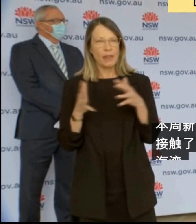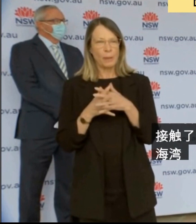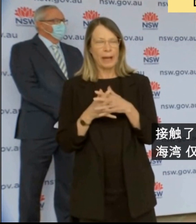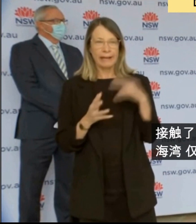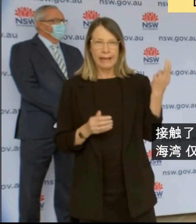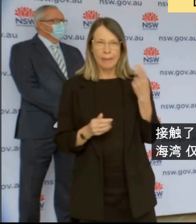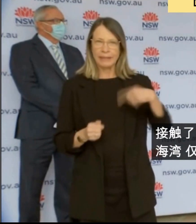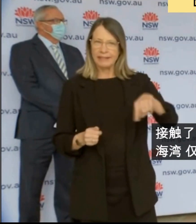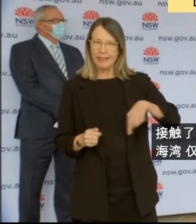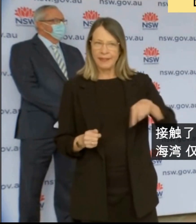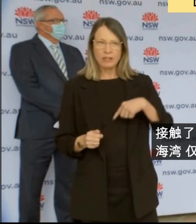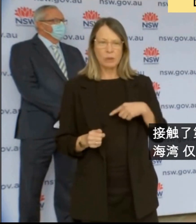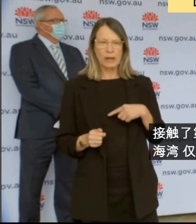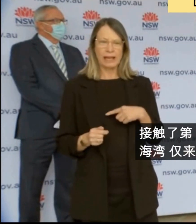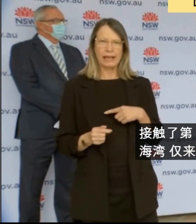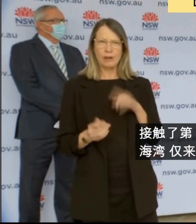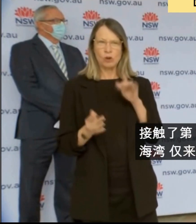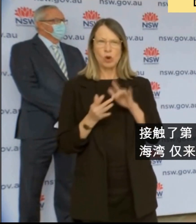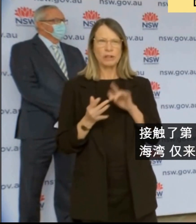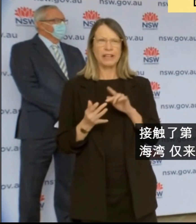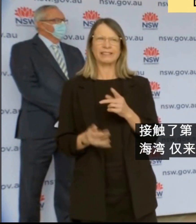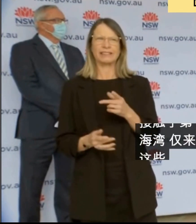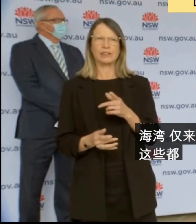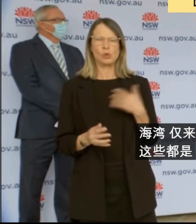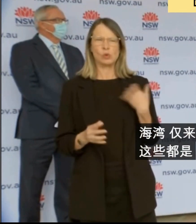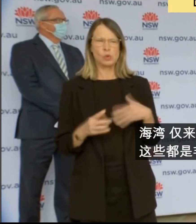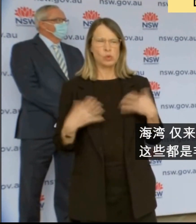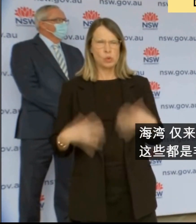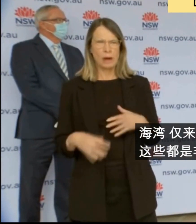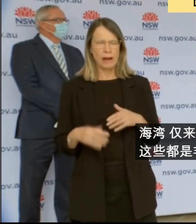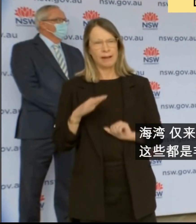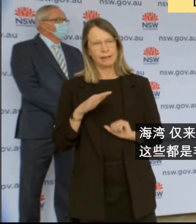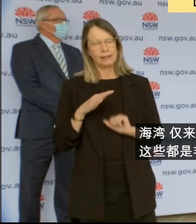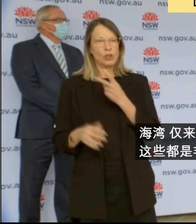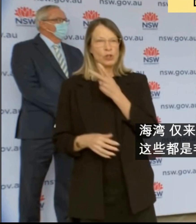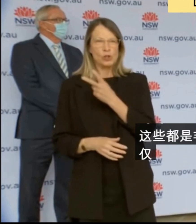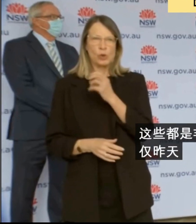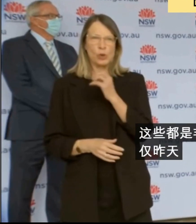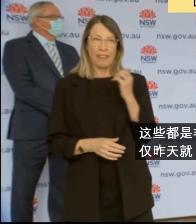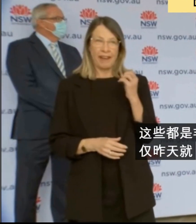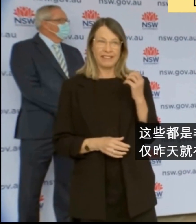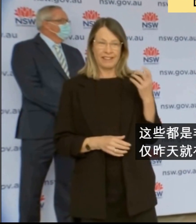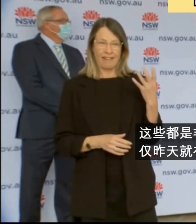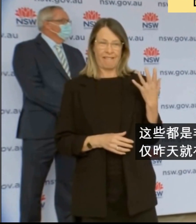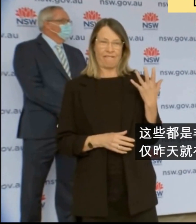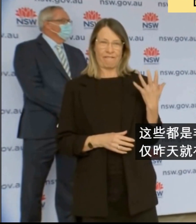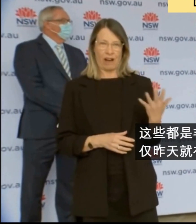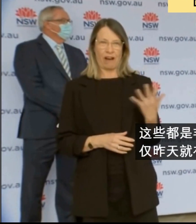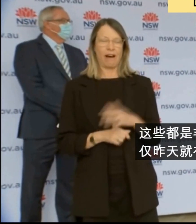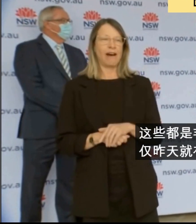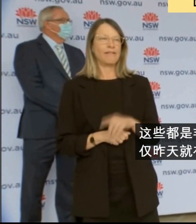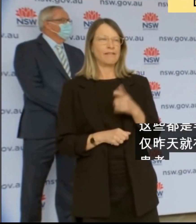2,500th COVID patient from this lockdown alone. These are extraordinary numbers. 450